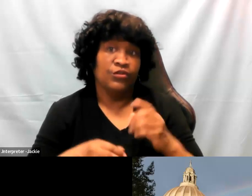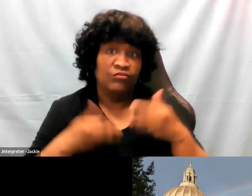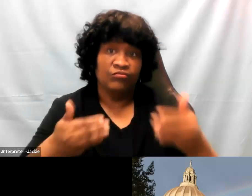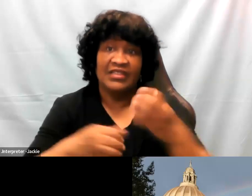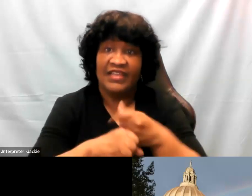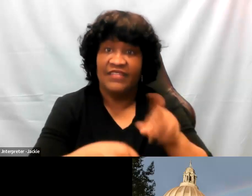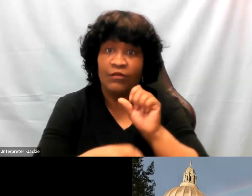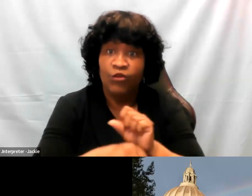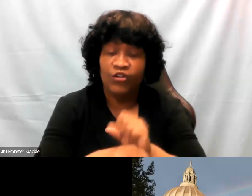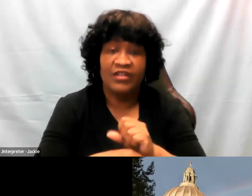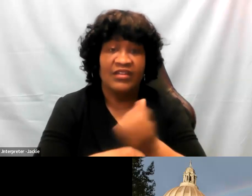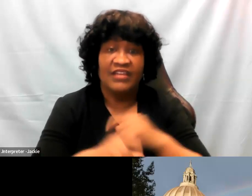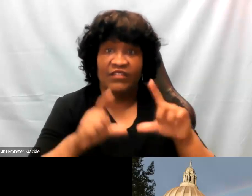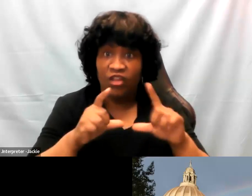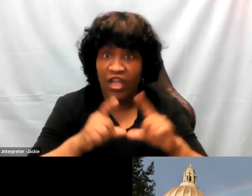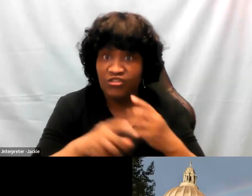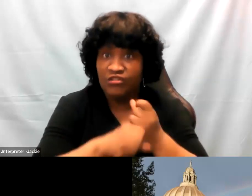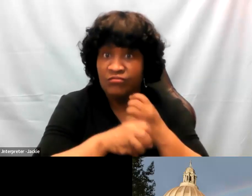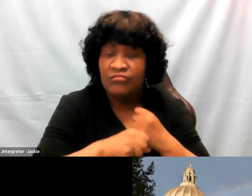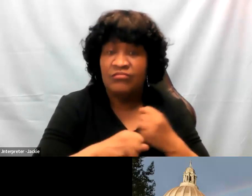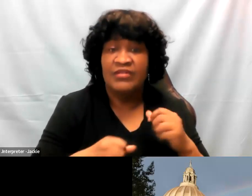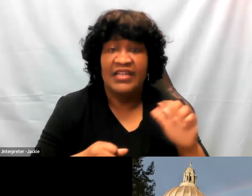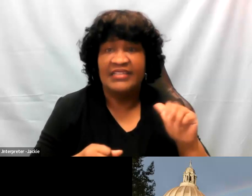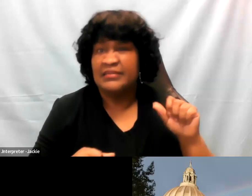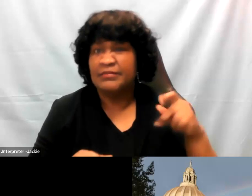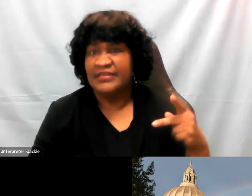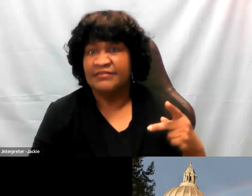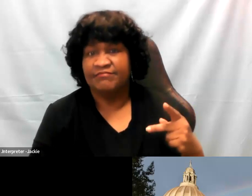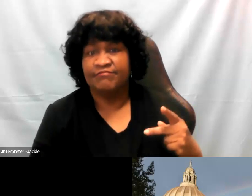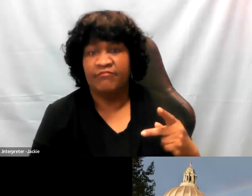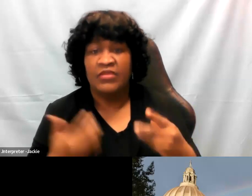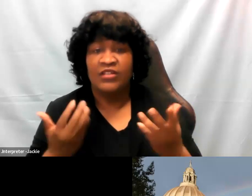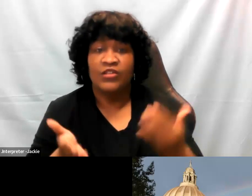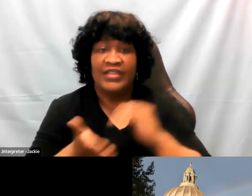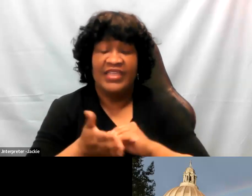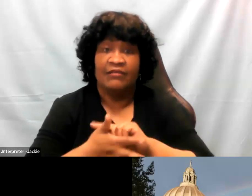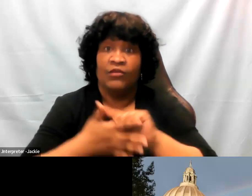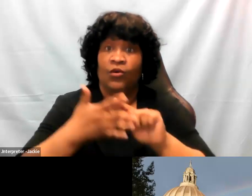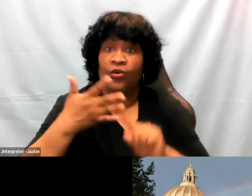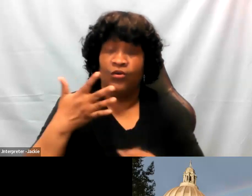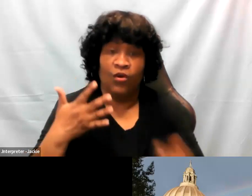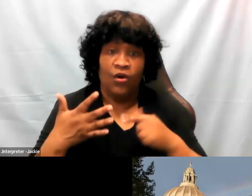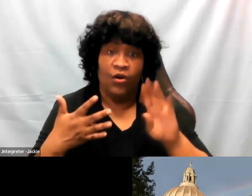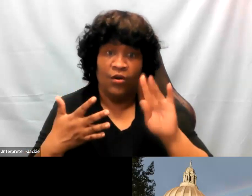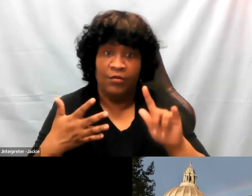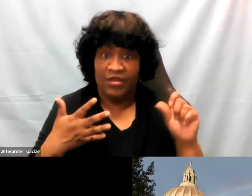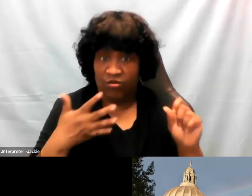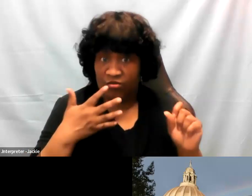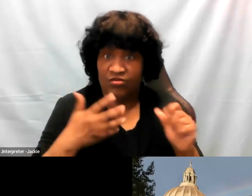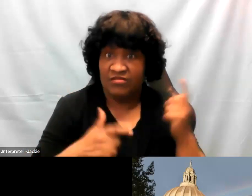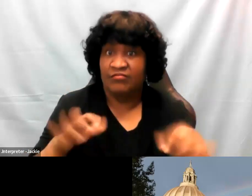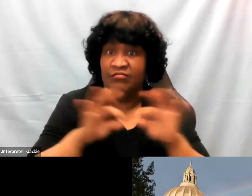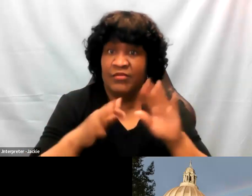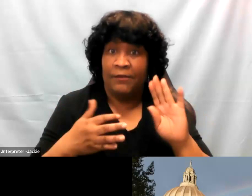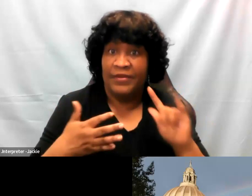working and their licensure done as soon as possible. So those were all of the big